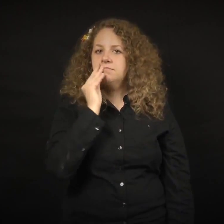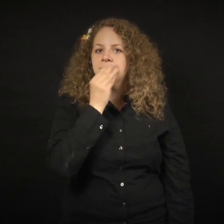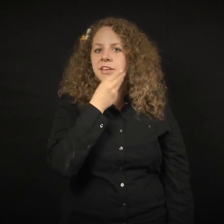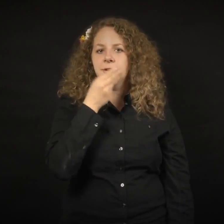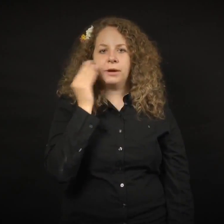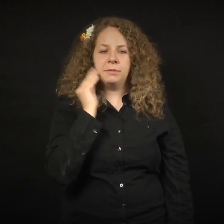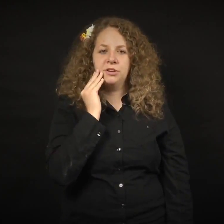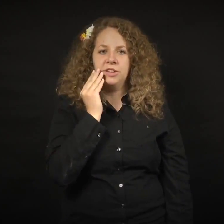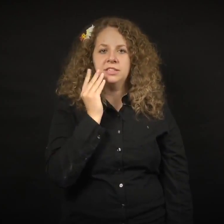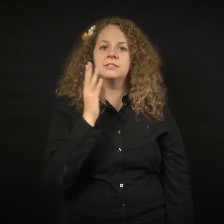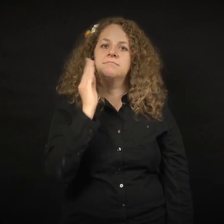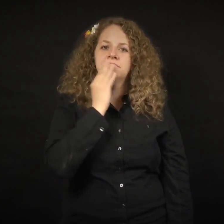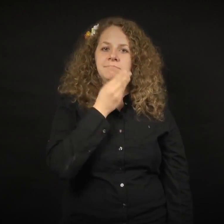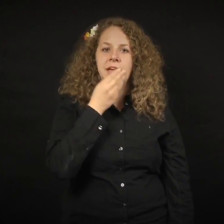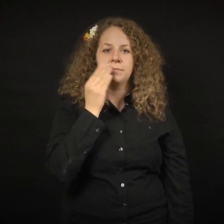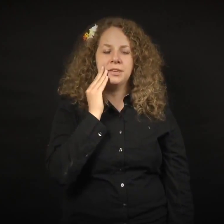Napkin, like you're wiping your face, napkin.